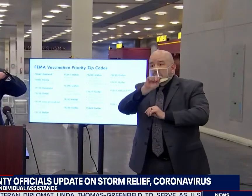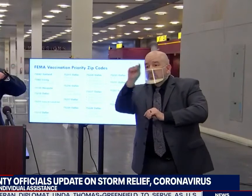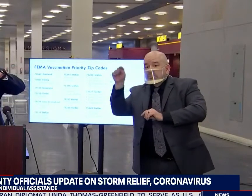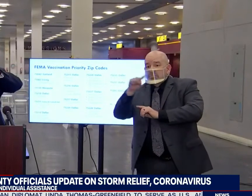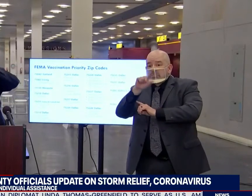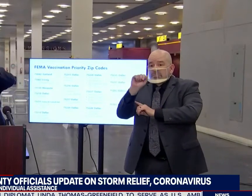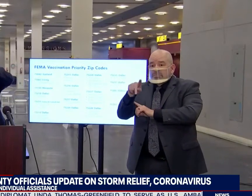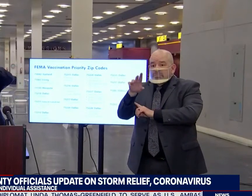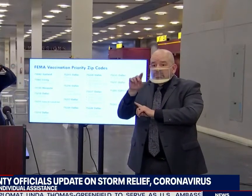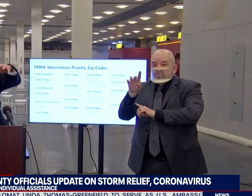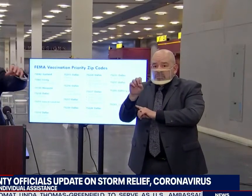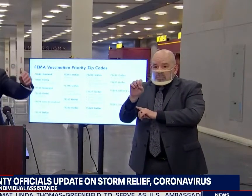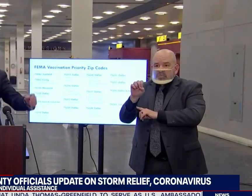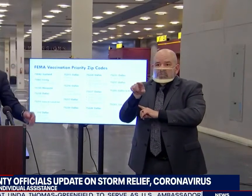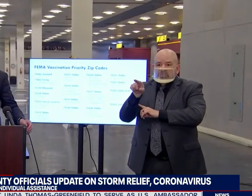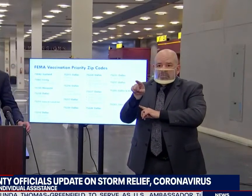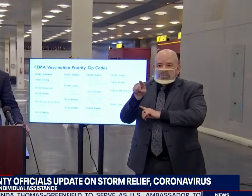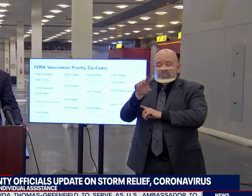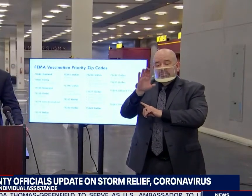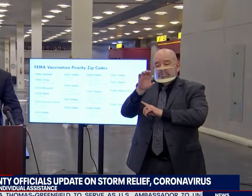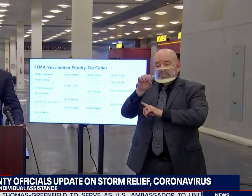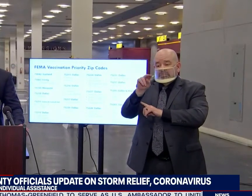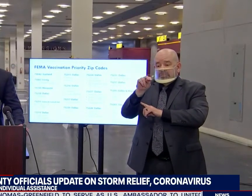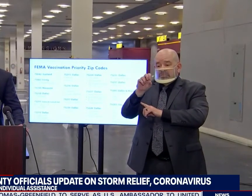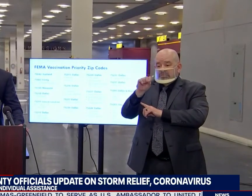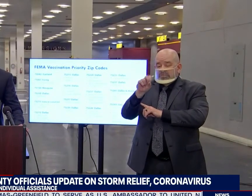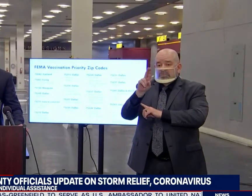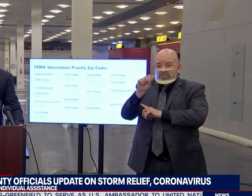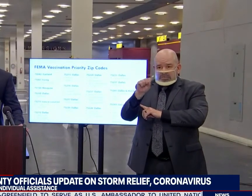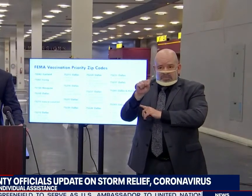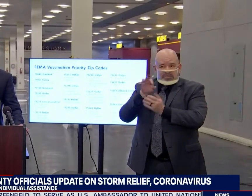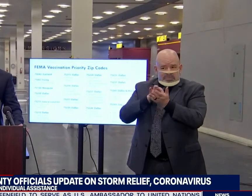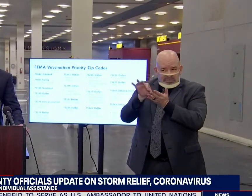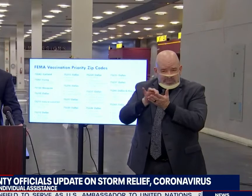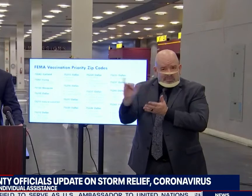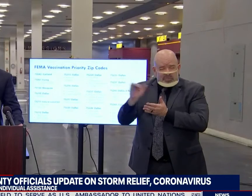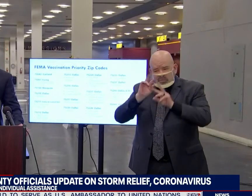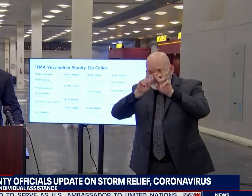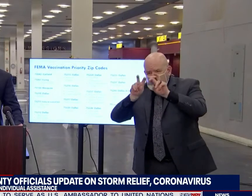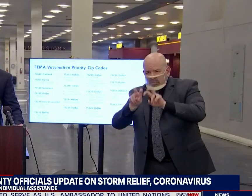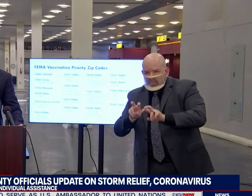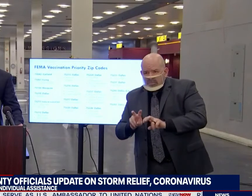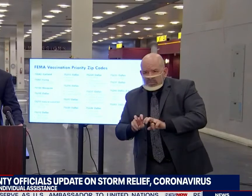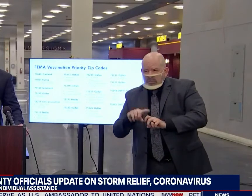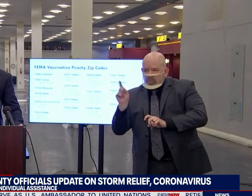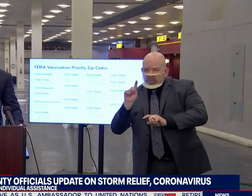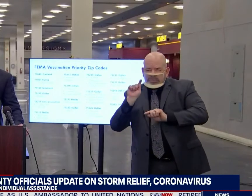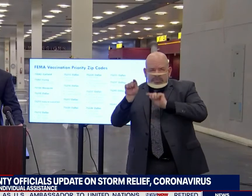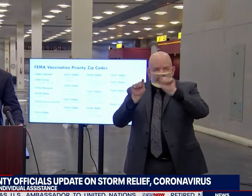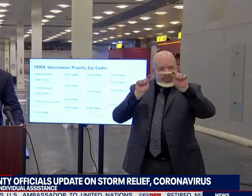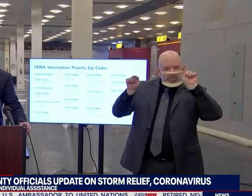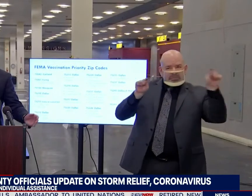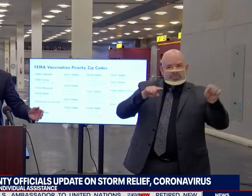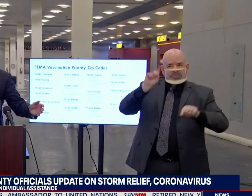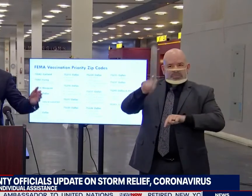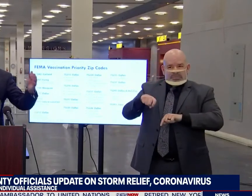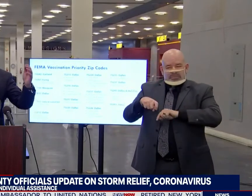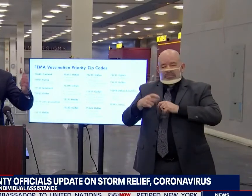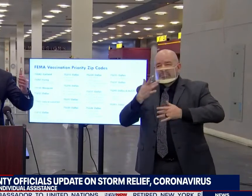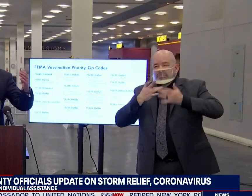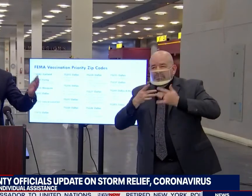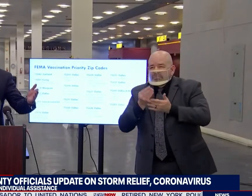both here in Dallas County and in the surrounding counties uh that are at 75% of the federal poverty level up to